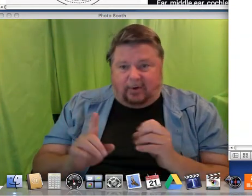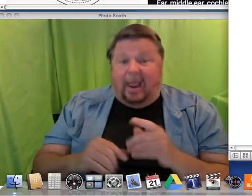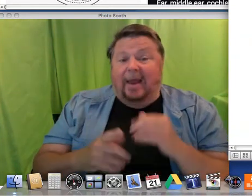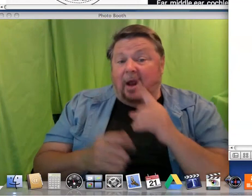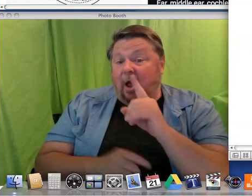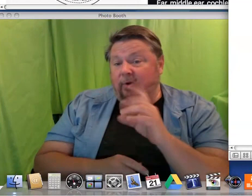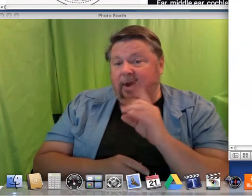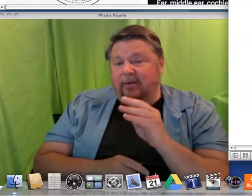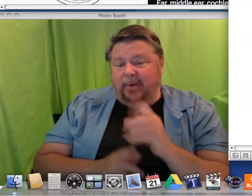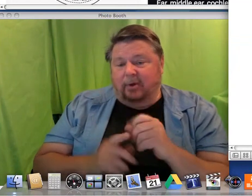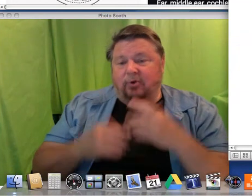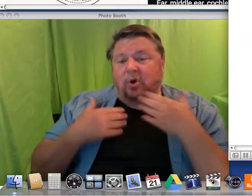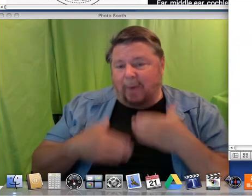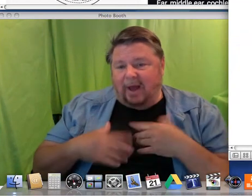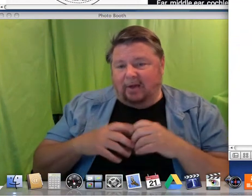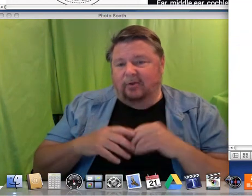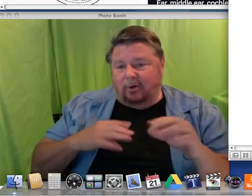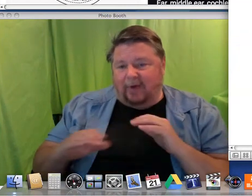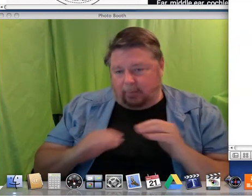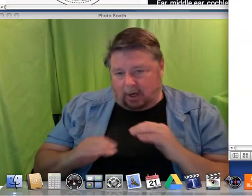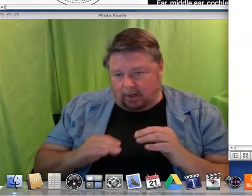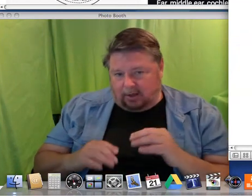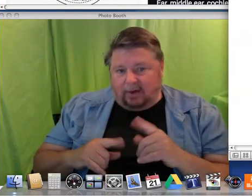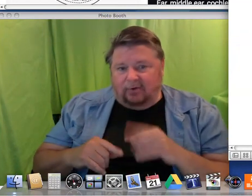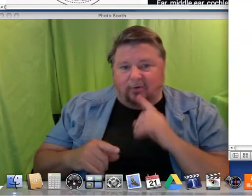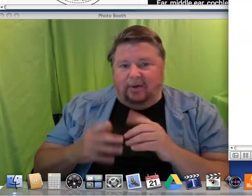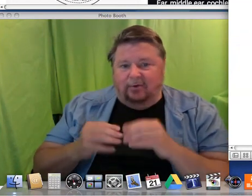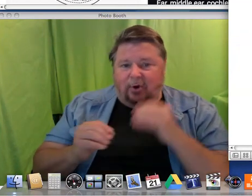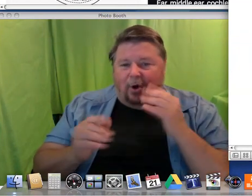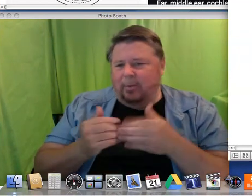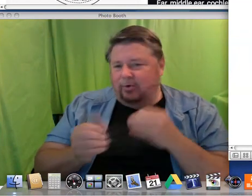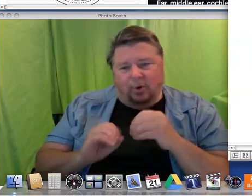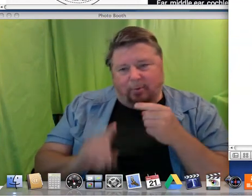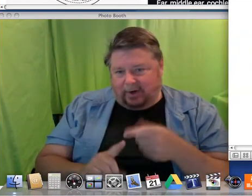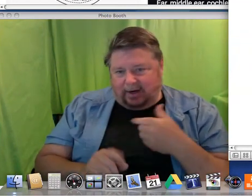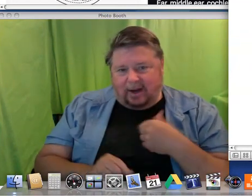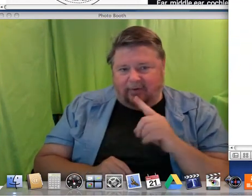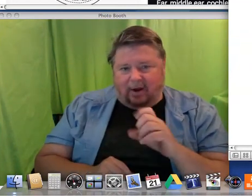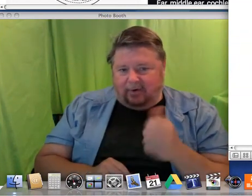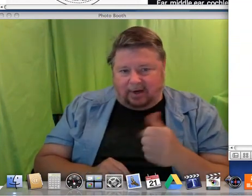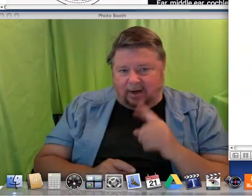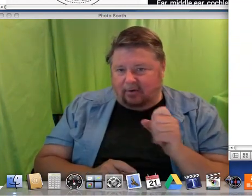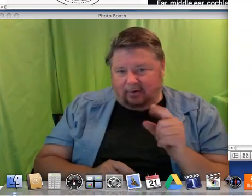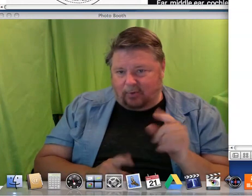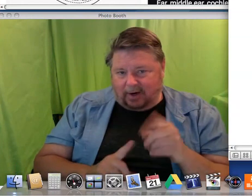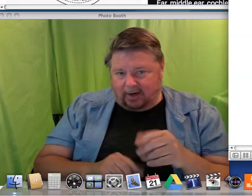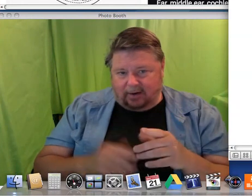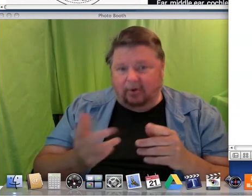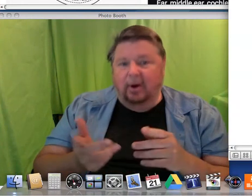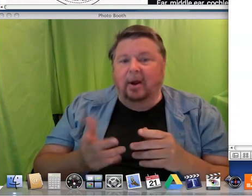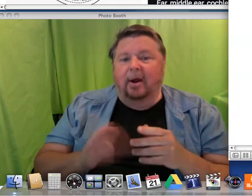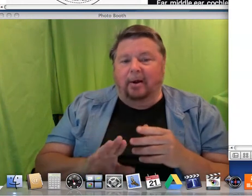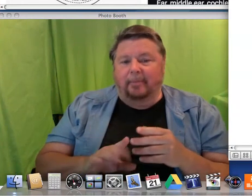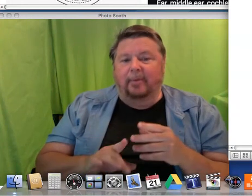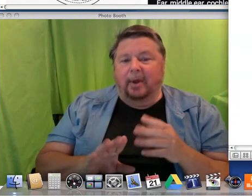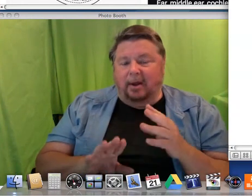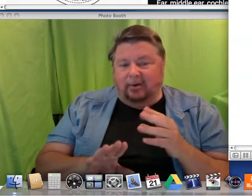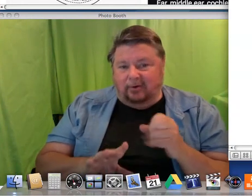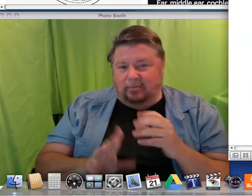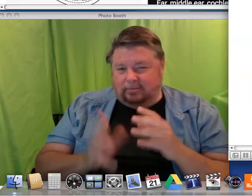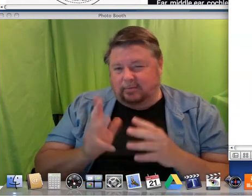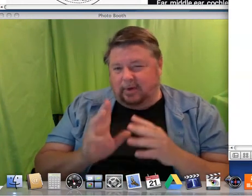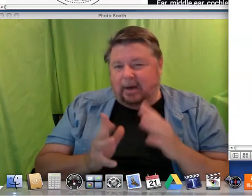Okay. At 100 decibels, your body starts vibrating. So really, there's almost no point in having 110, 120 on there.